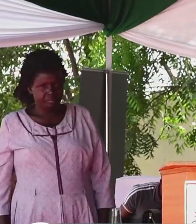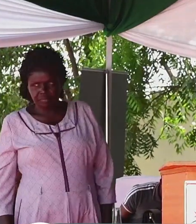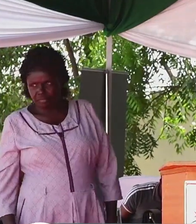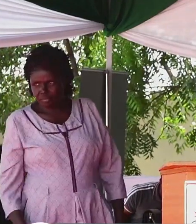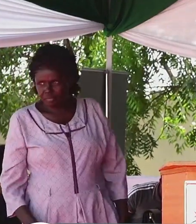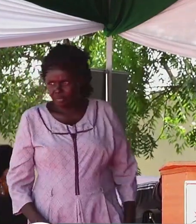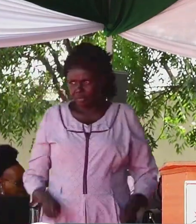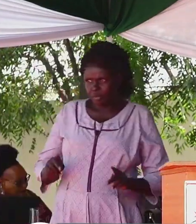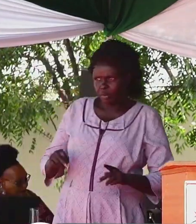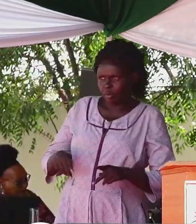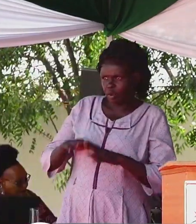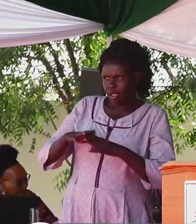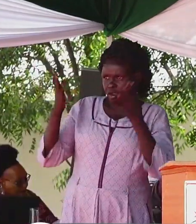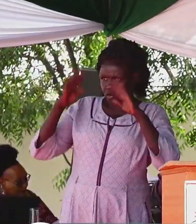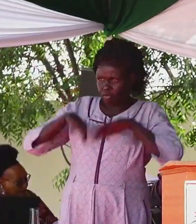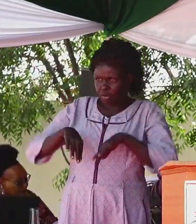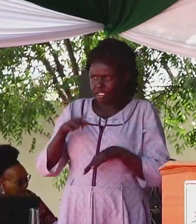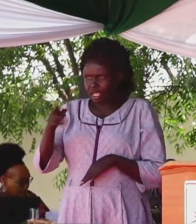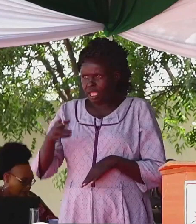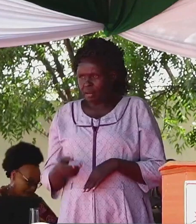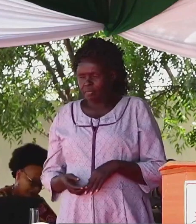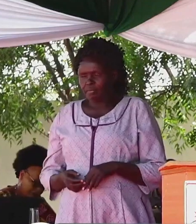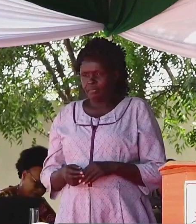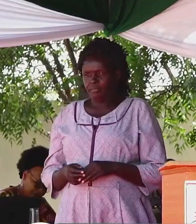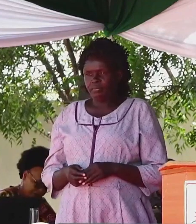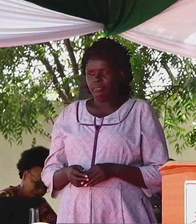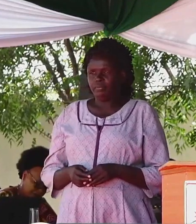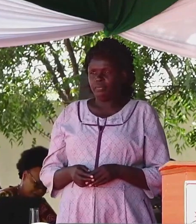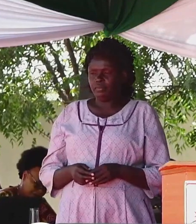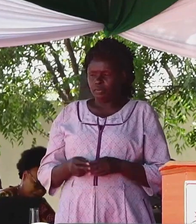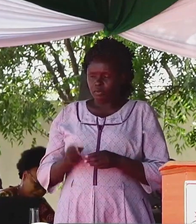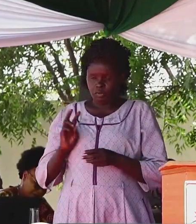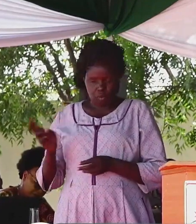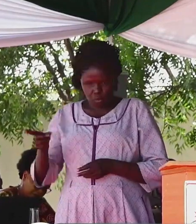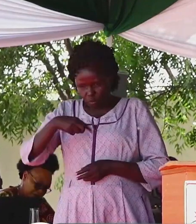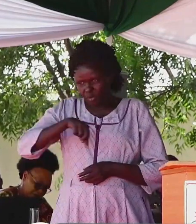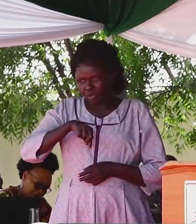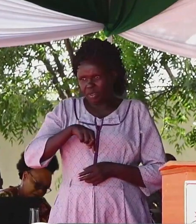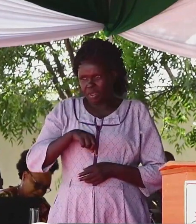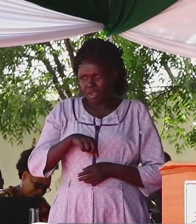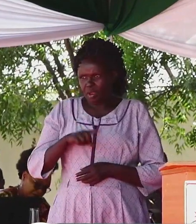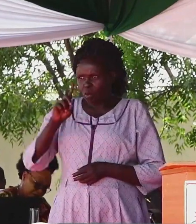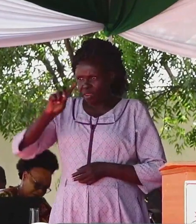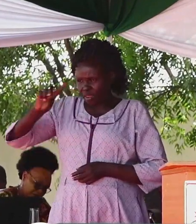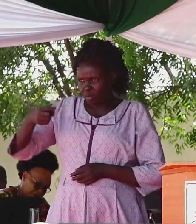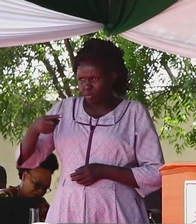in this conference have come up with. We, the